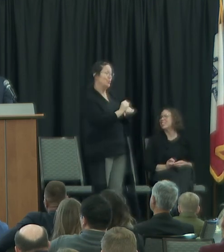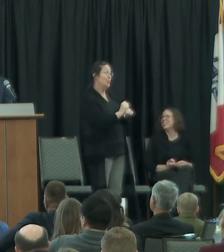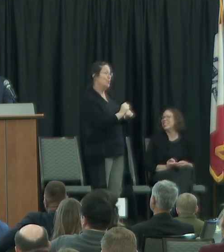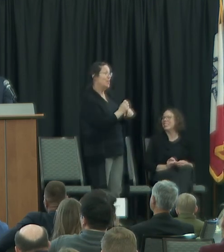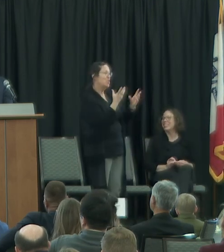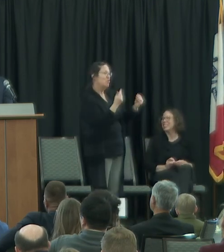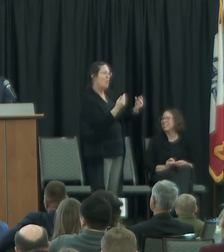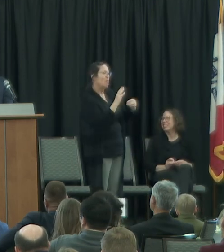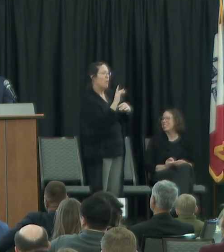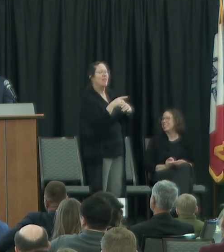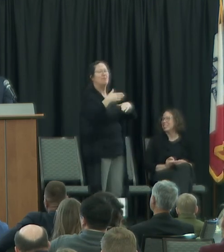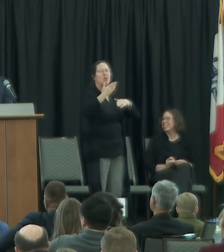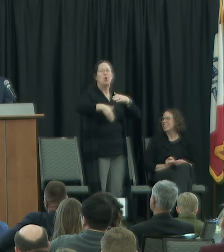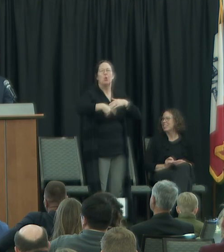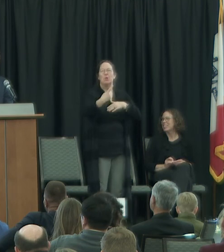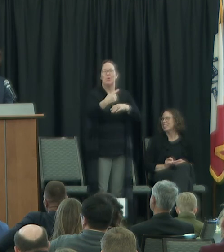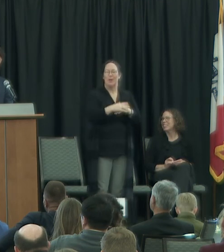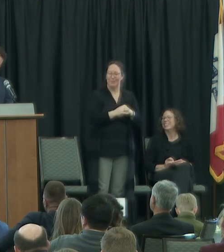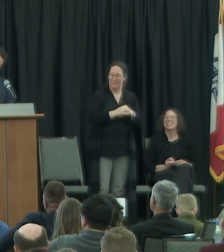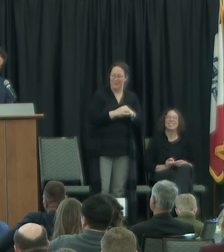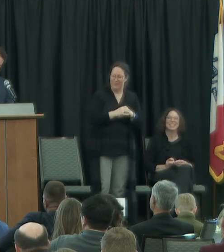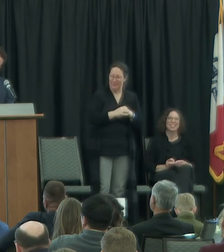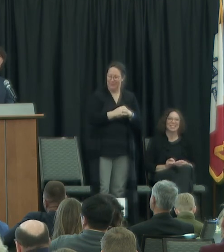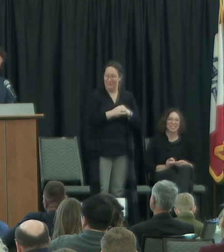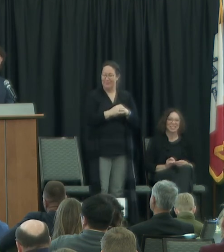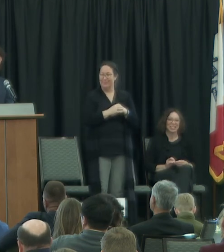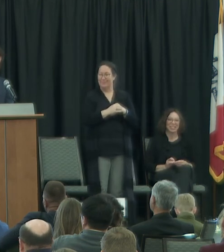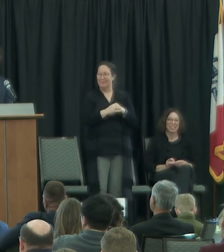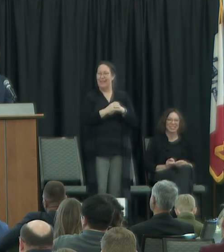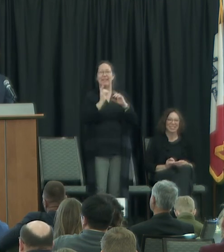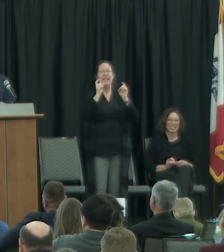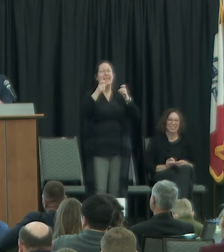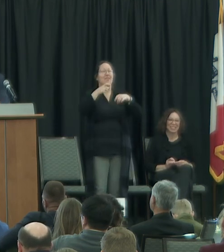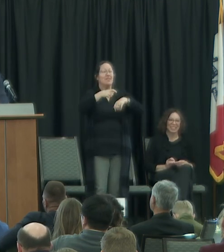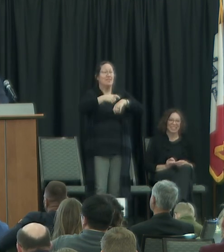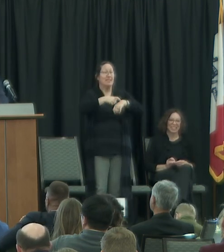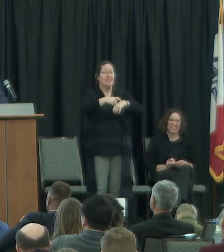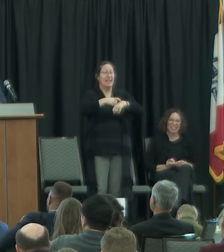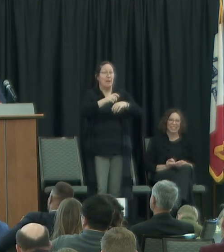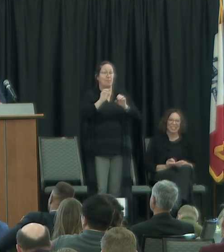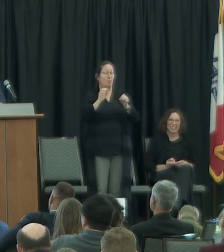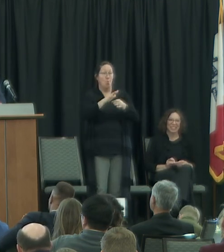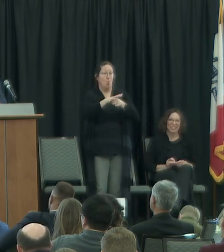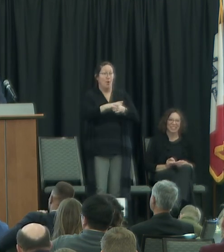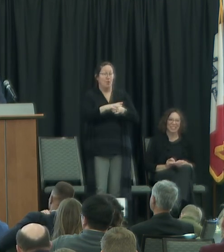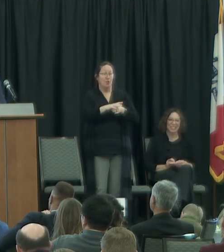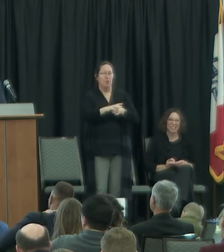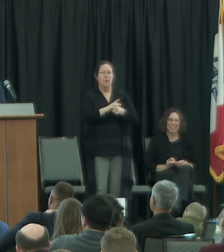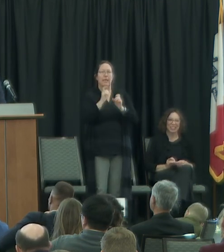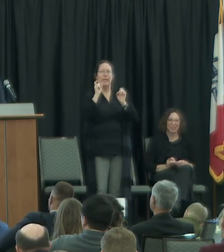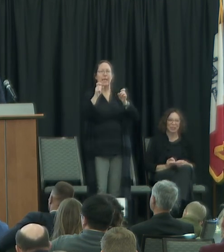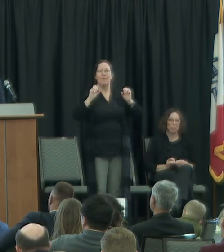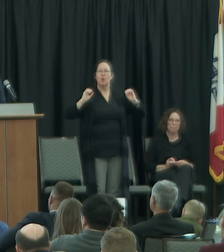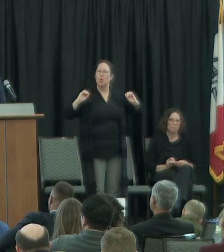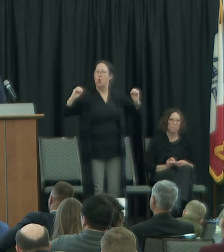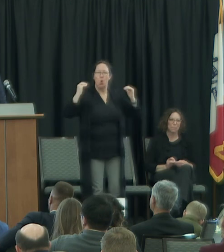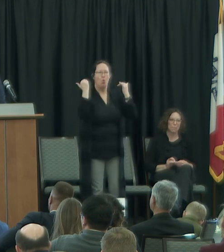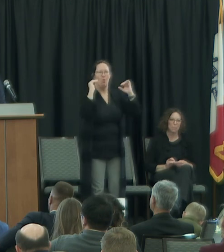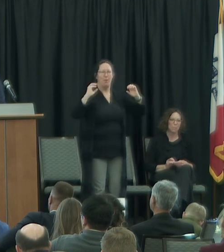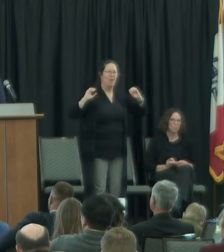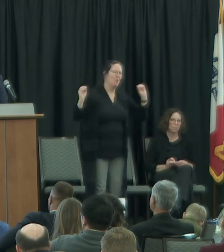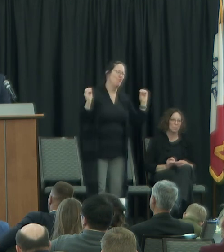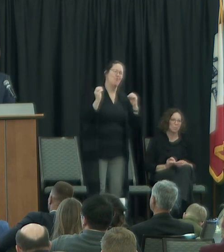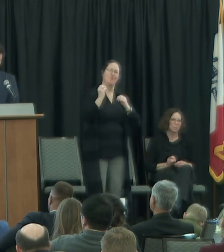use this as our wrap-up All right. question, and then we will give you the gift of time, so pressure's on. Given unlimited time and